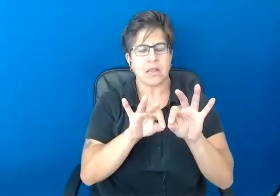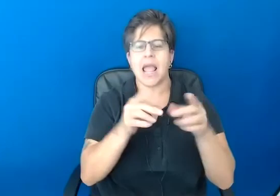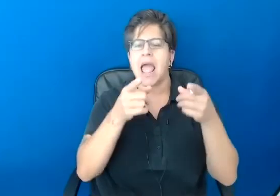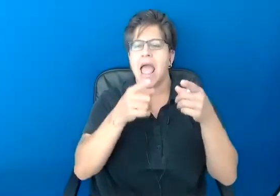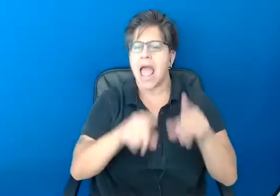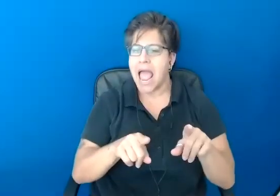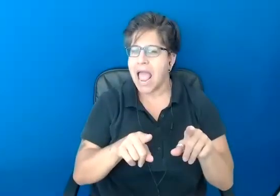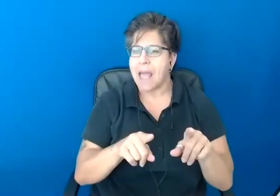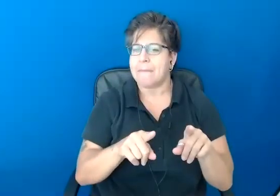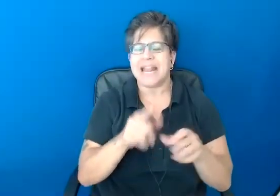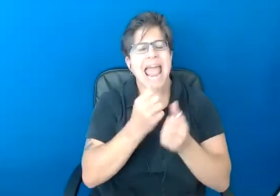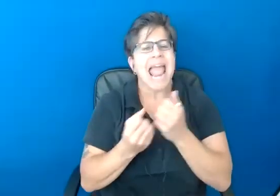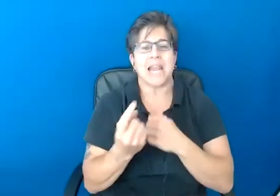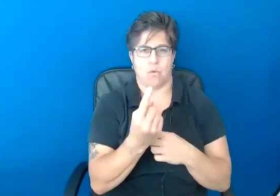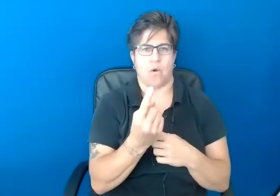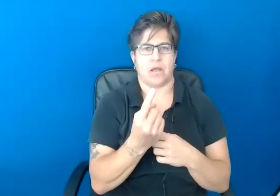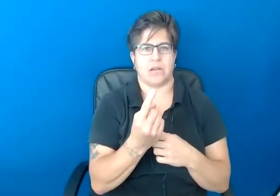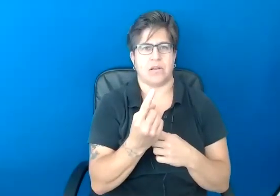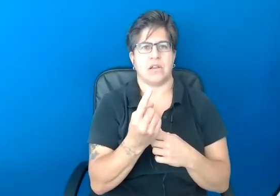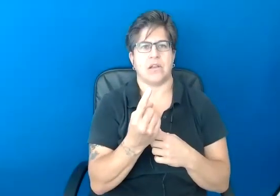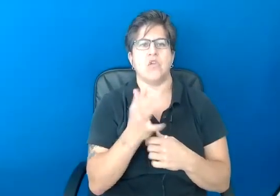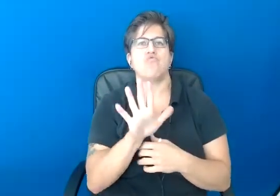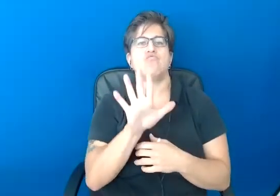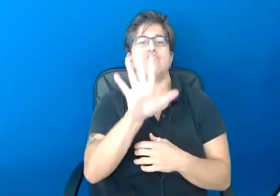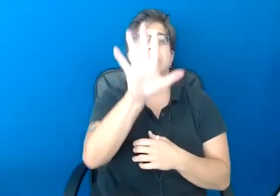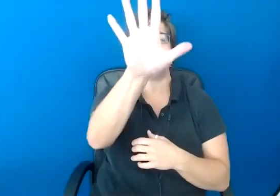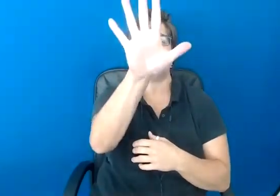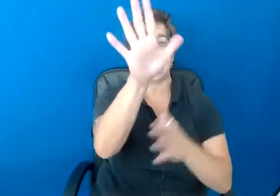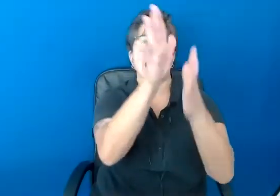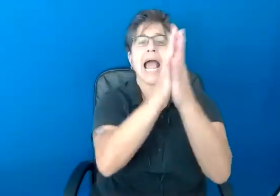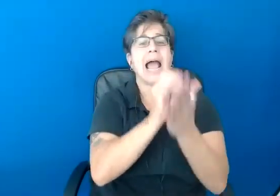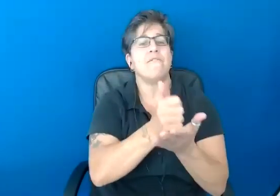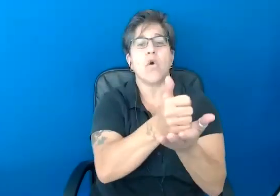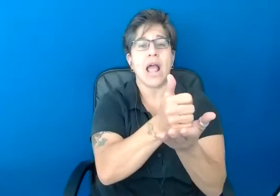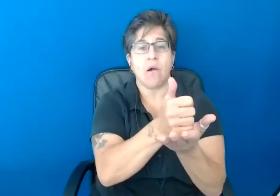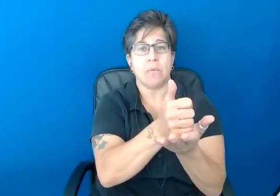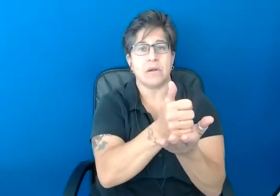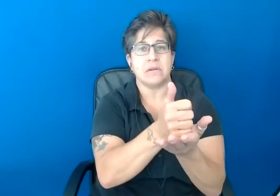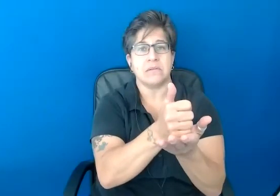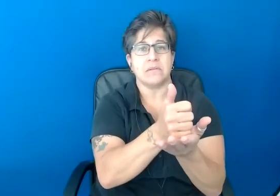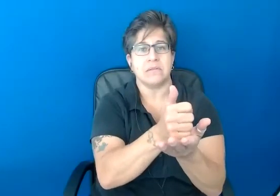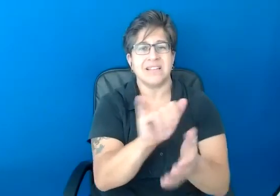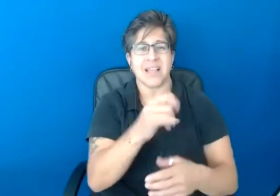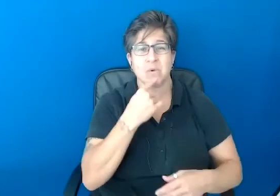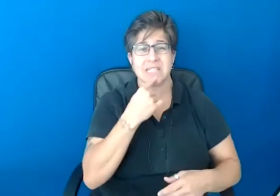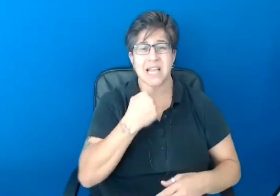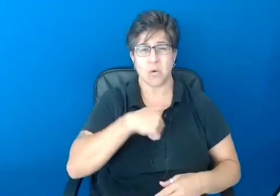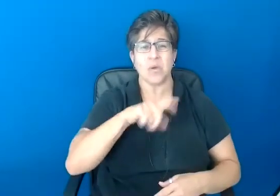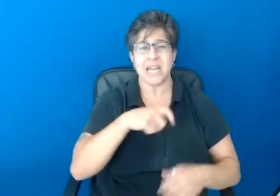as we say, we got to make sure that the hand of Al-Anon or Alateen is always there. I know everybody's got